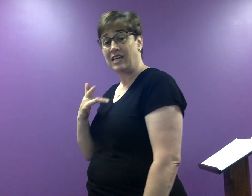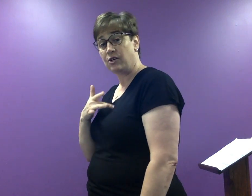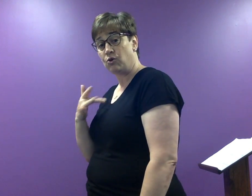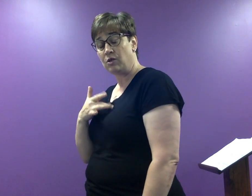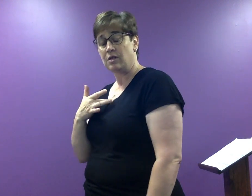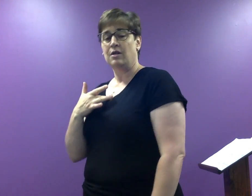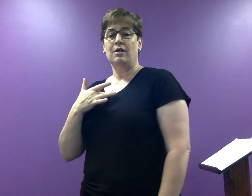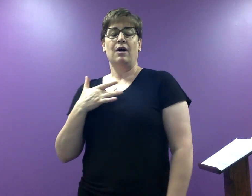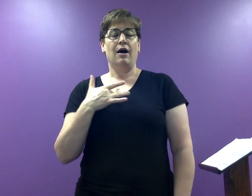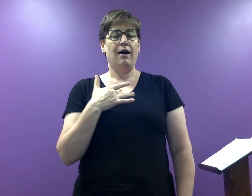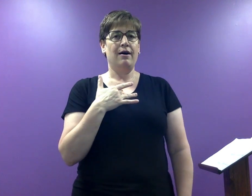feel,